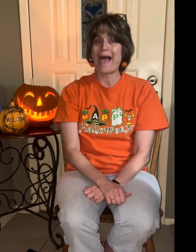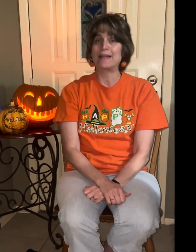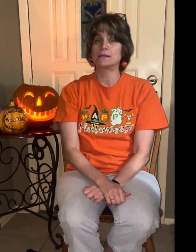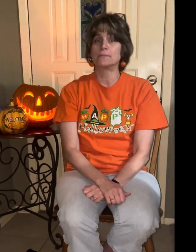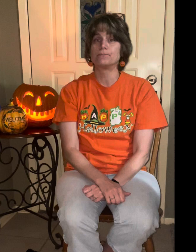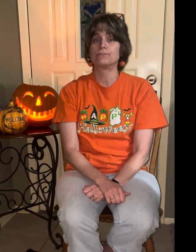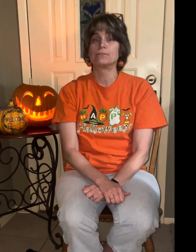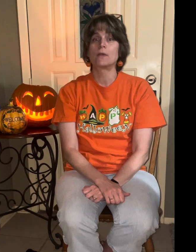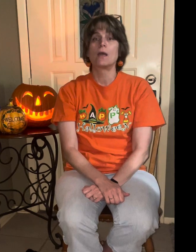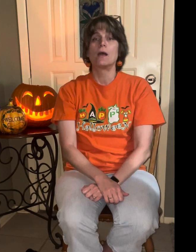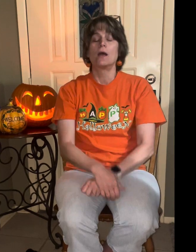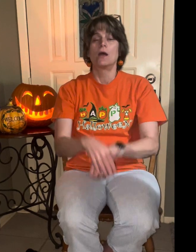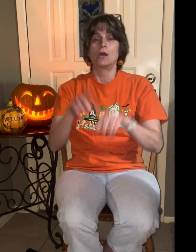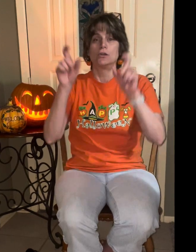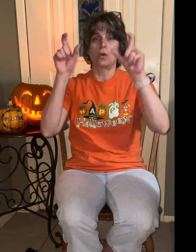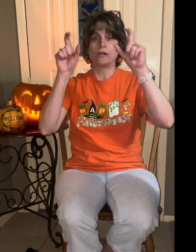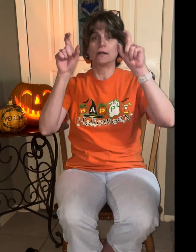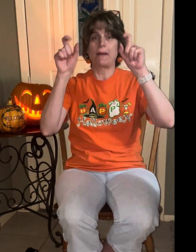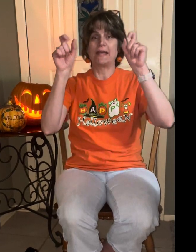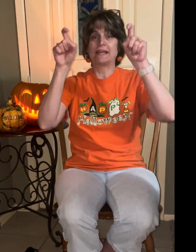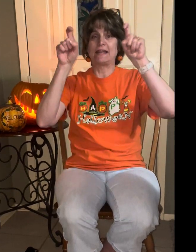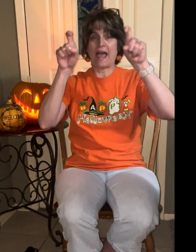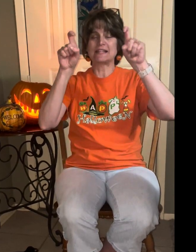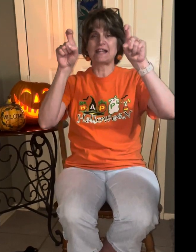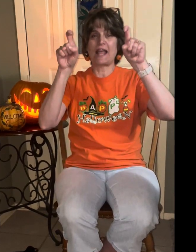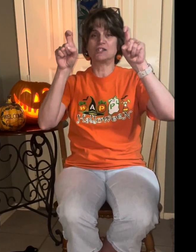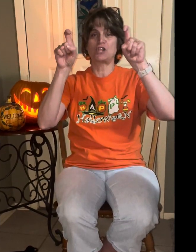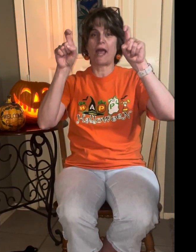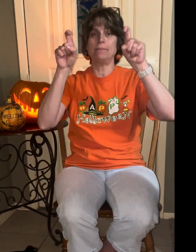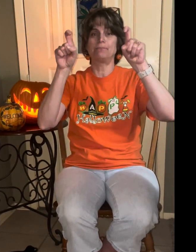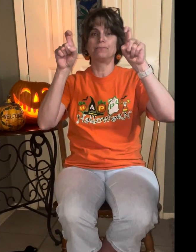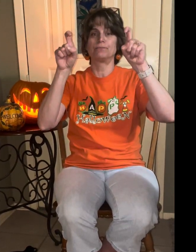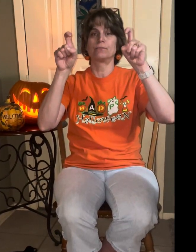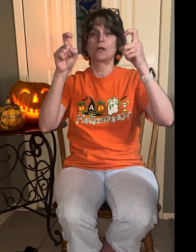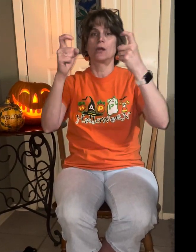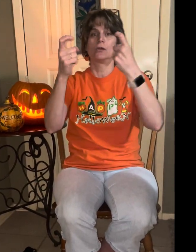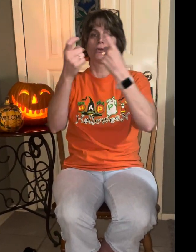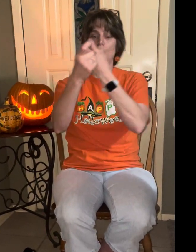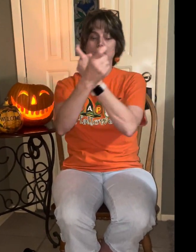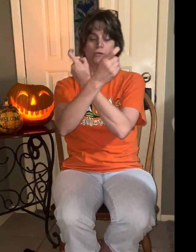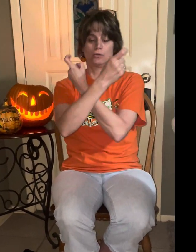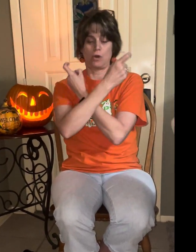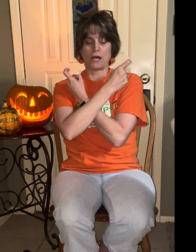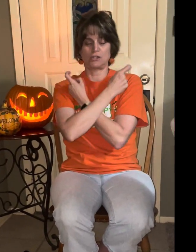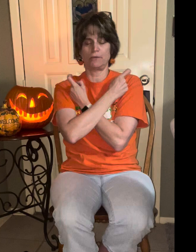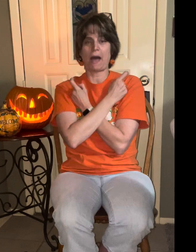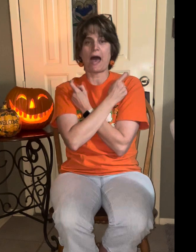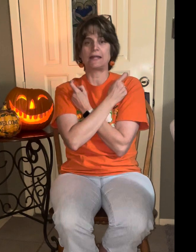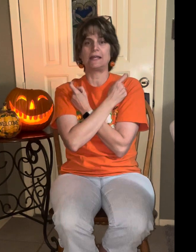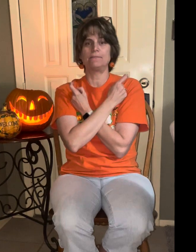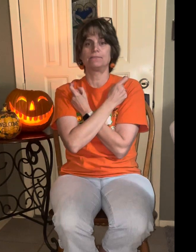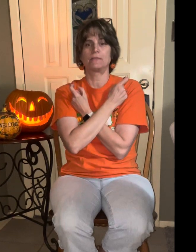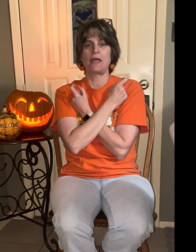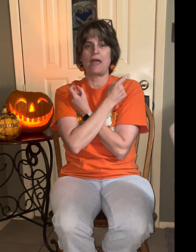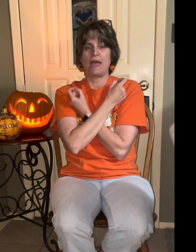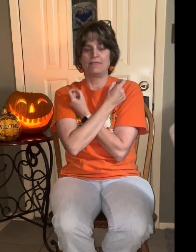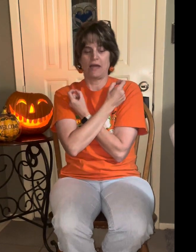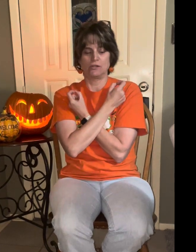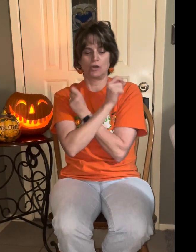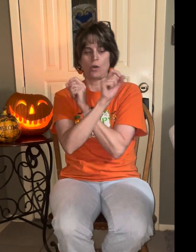Bat. You're going to make an X hand shape. You're going to cross your body, and then you're going